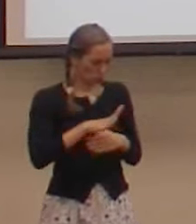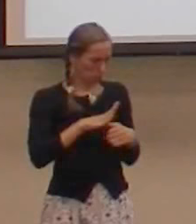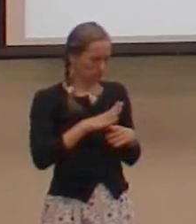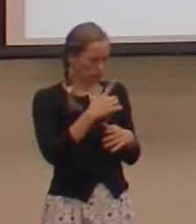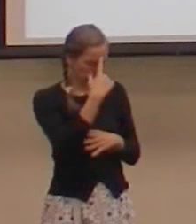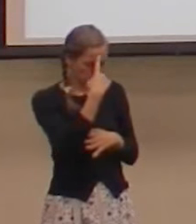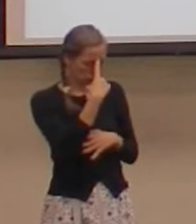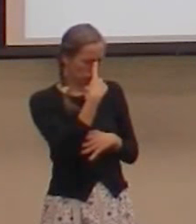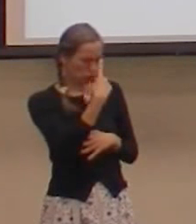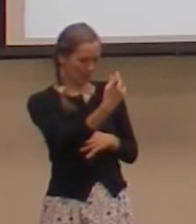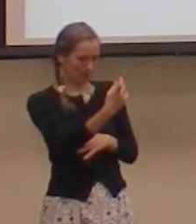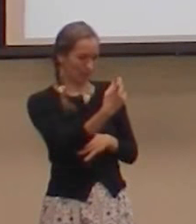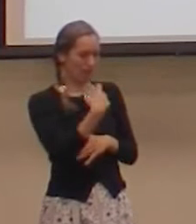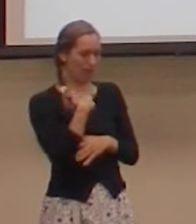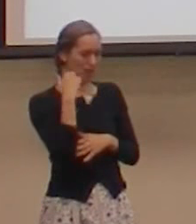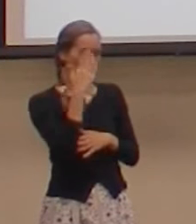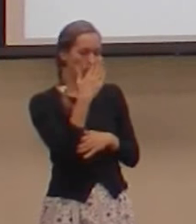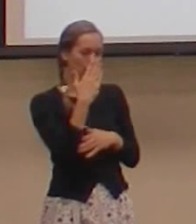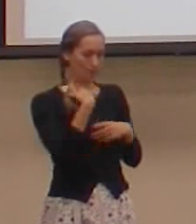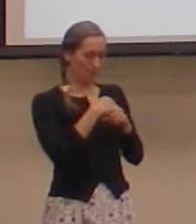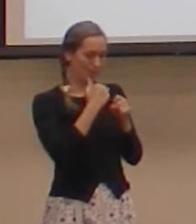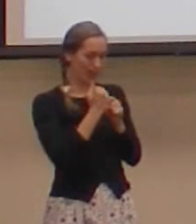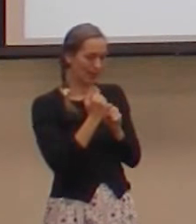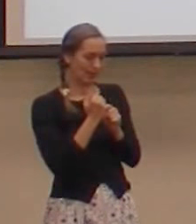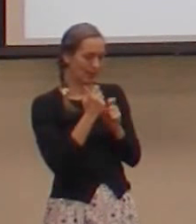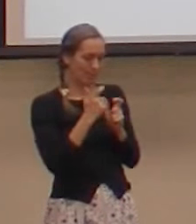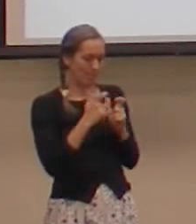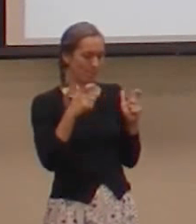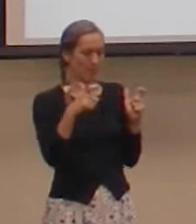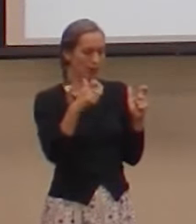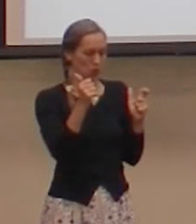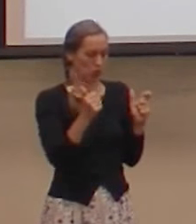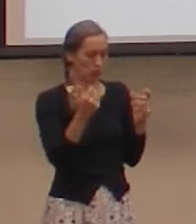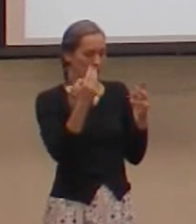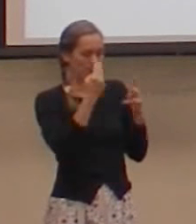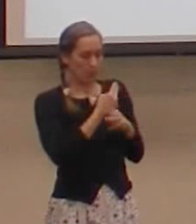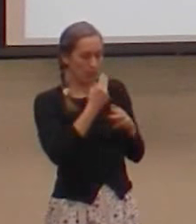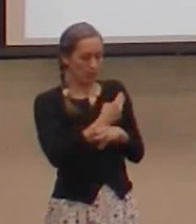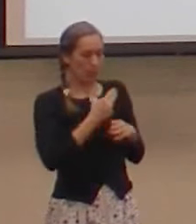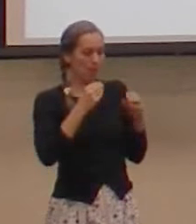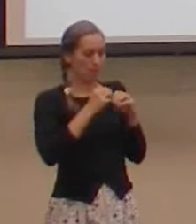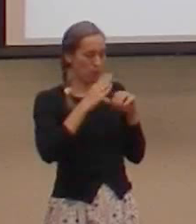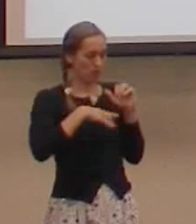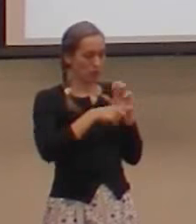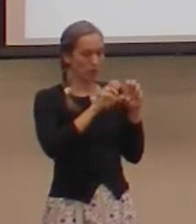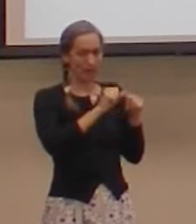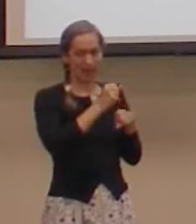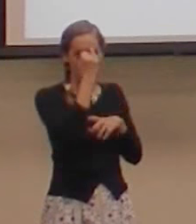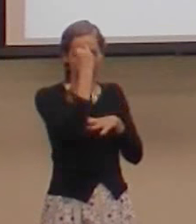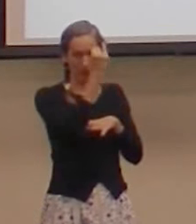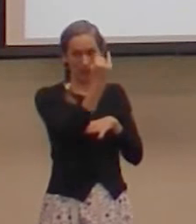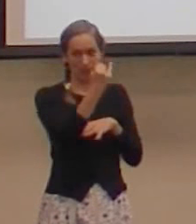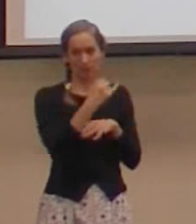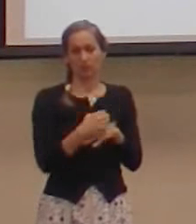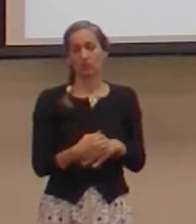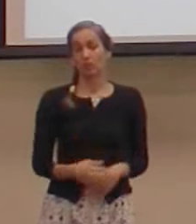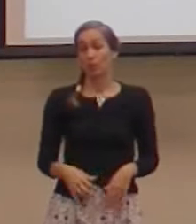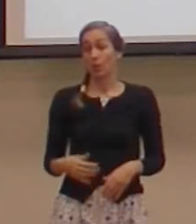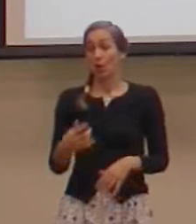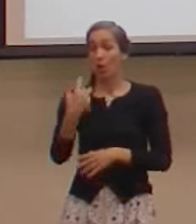have, I'm going to make it immeasurably more than you could ever ask or imagine. And what I just want to share with us today is, are we